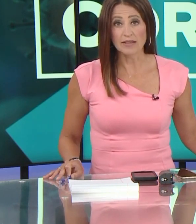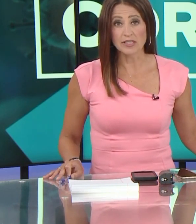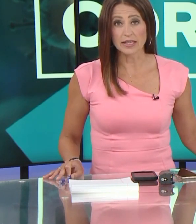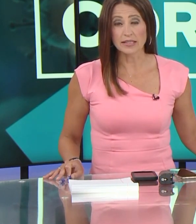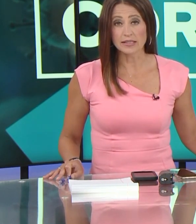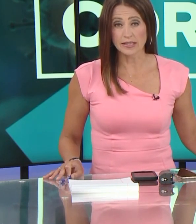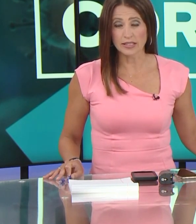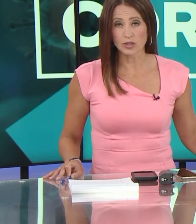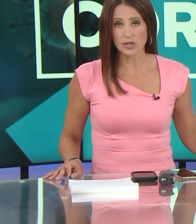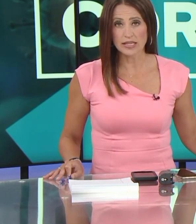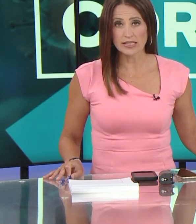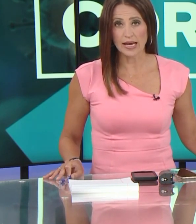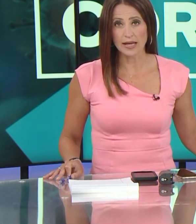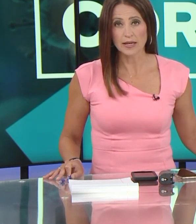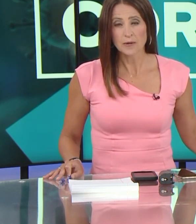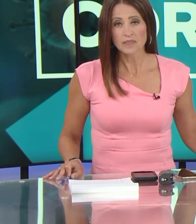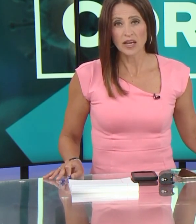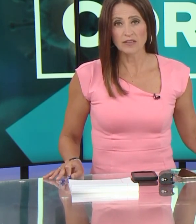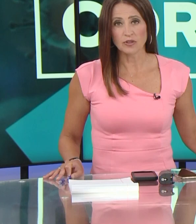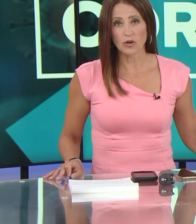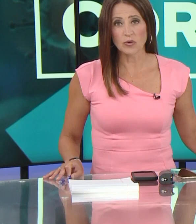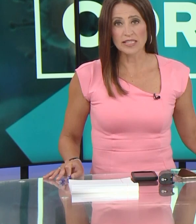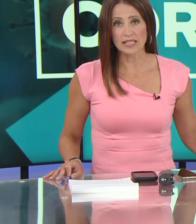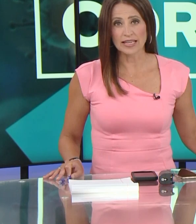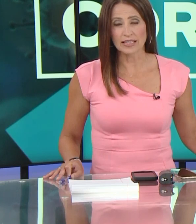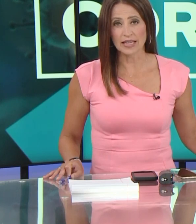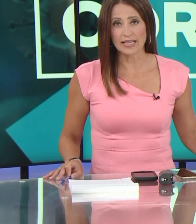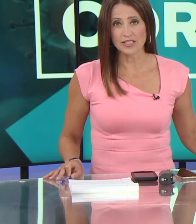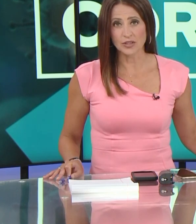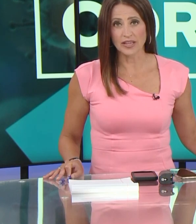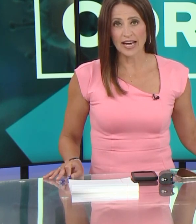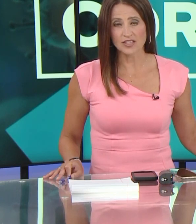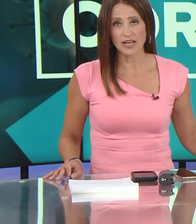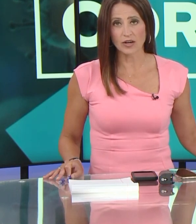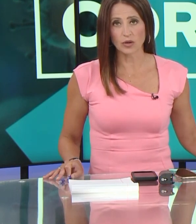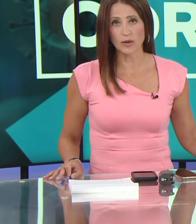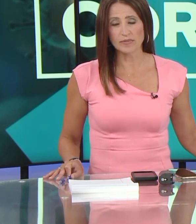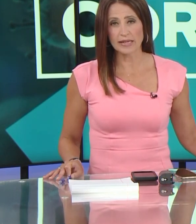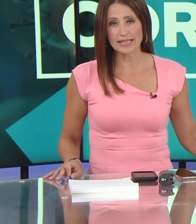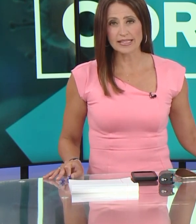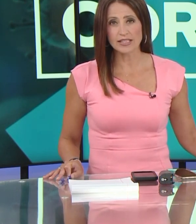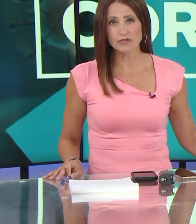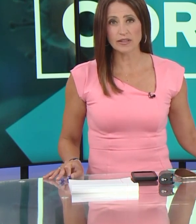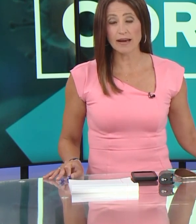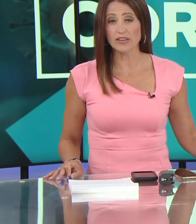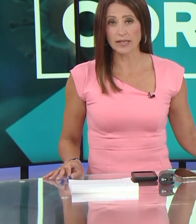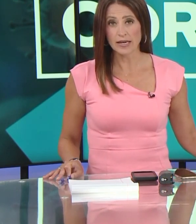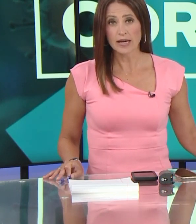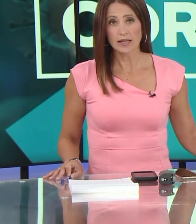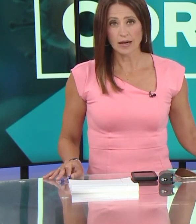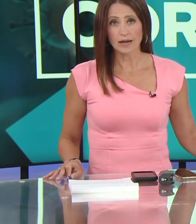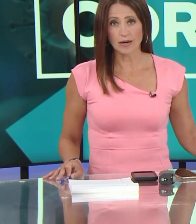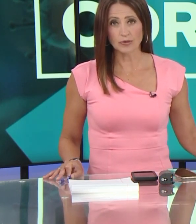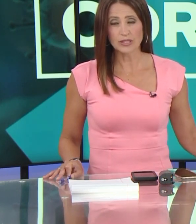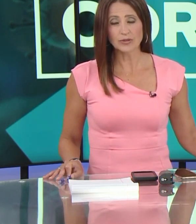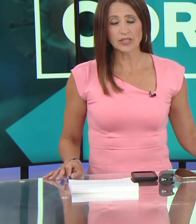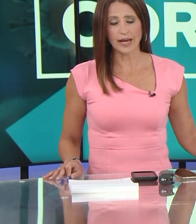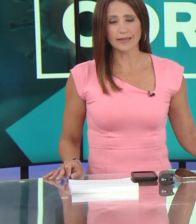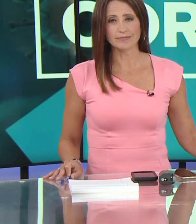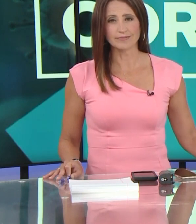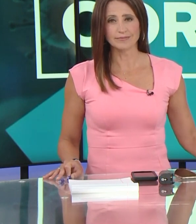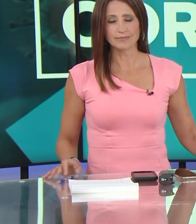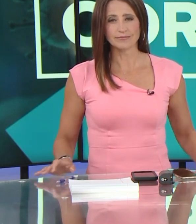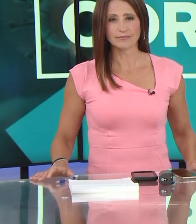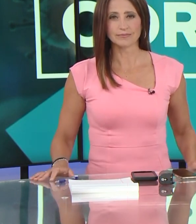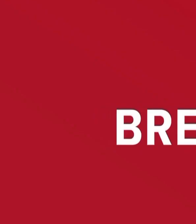at 5, 6, 6:30, and 10. And if you'd always like the latest, you can catch that on our website, thv11.com. We'll see you